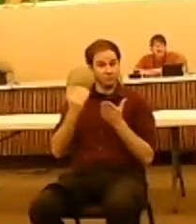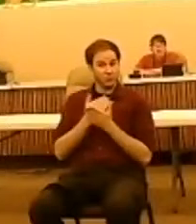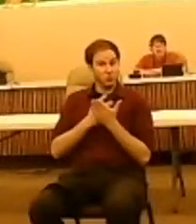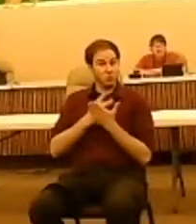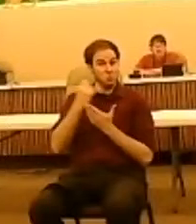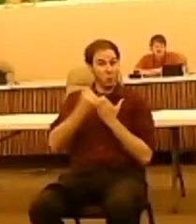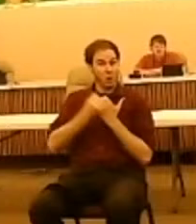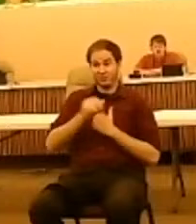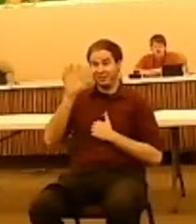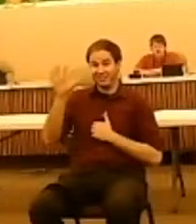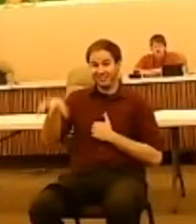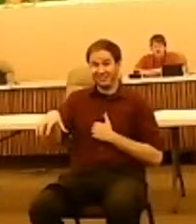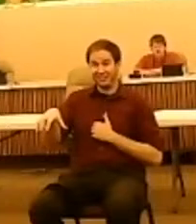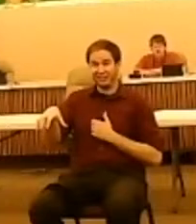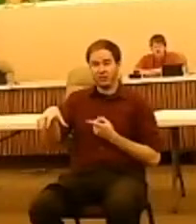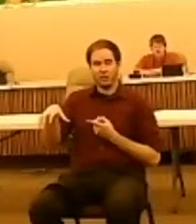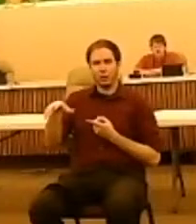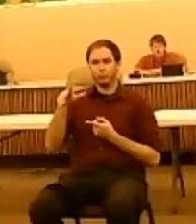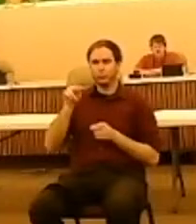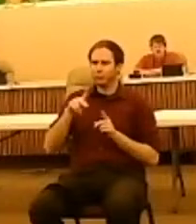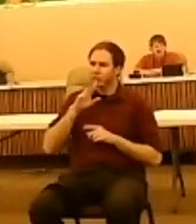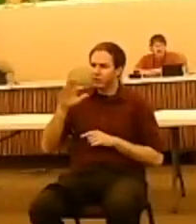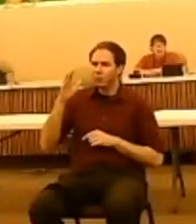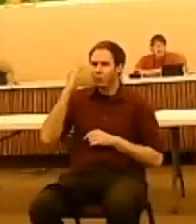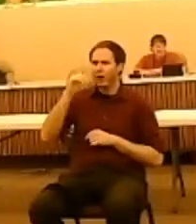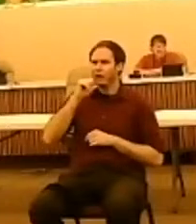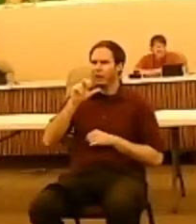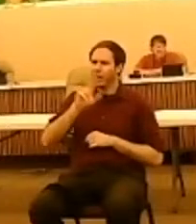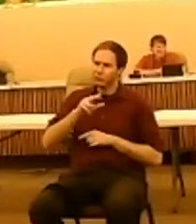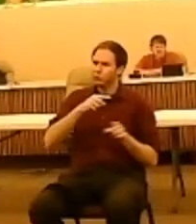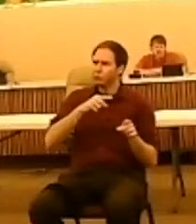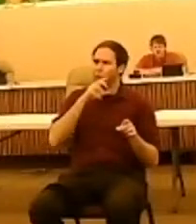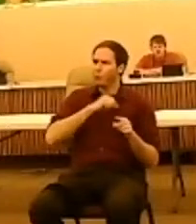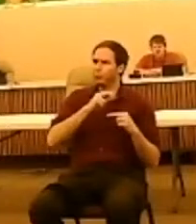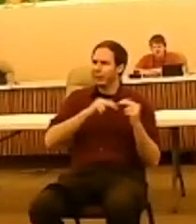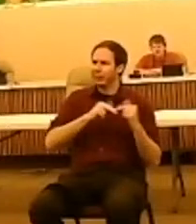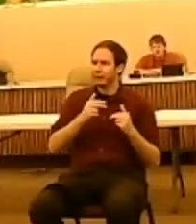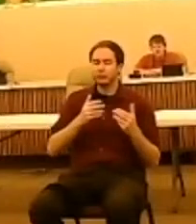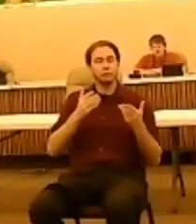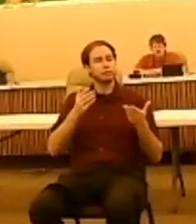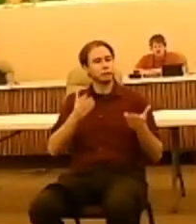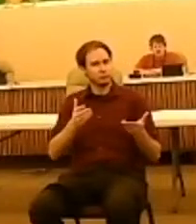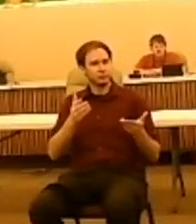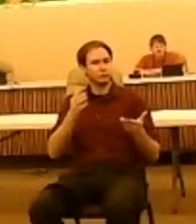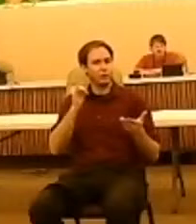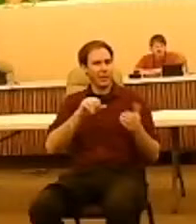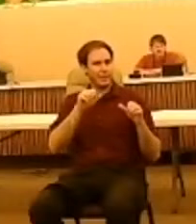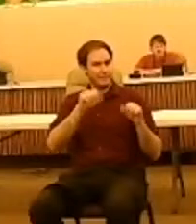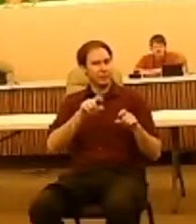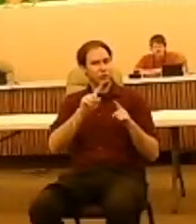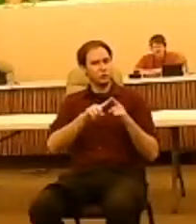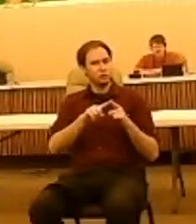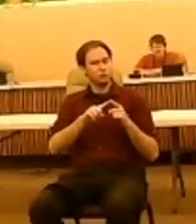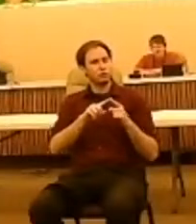goes in, it's why didn't you use an existing building, right? So the ability to reuse the existing